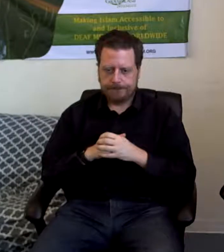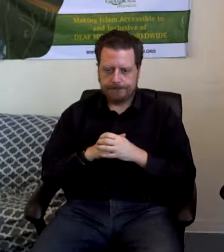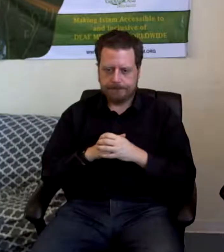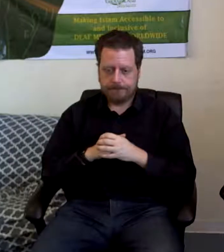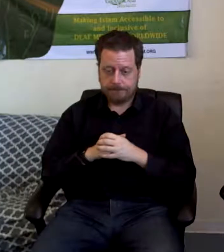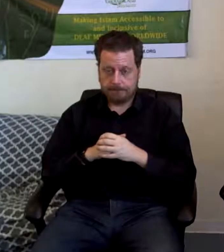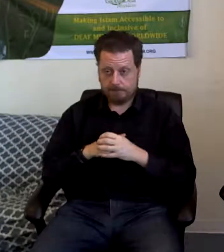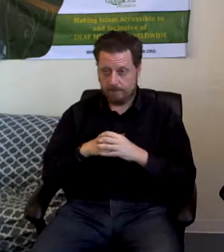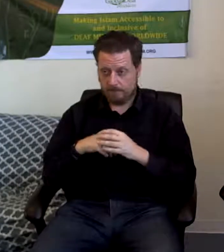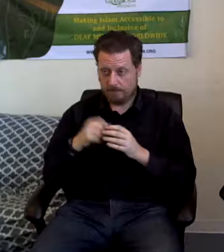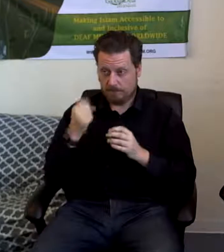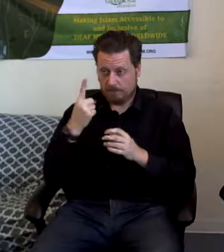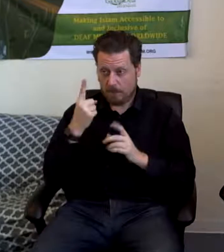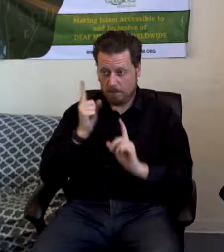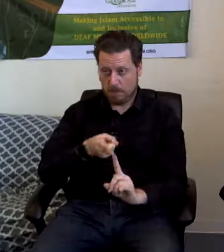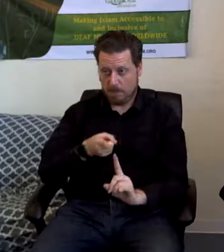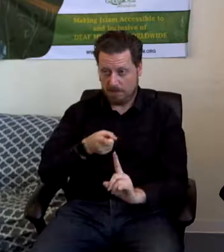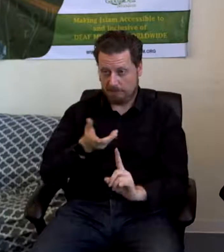Did you get the point?